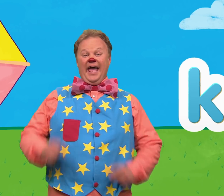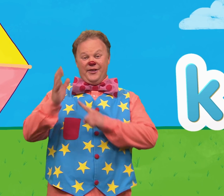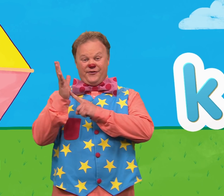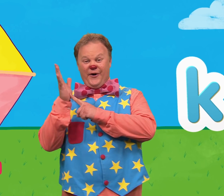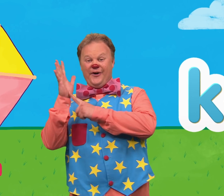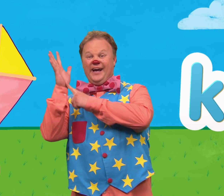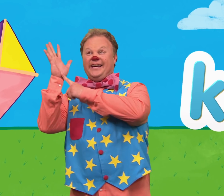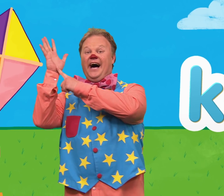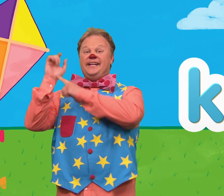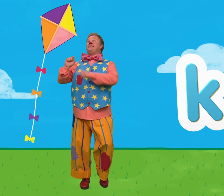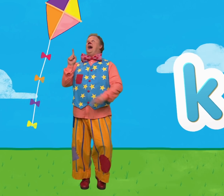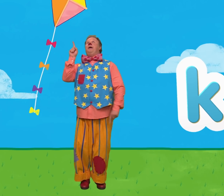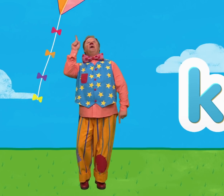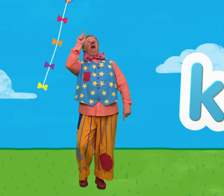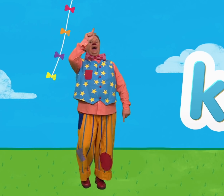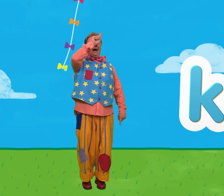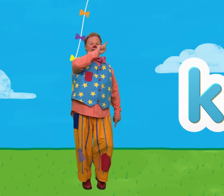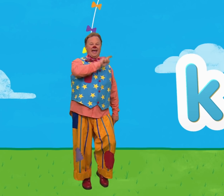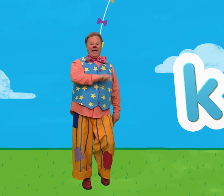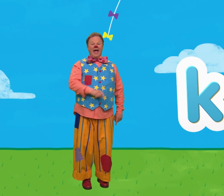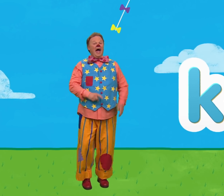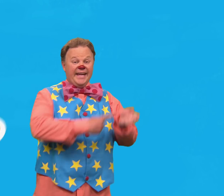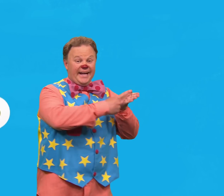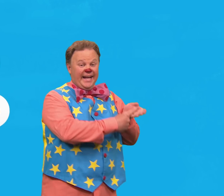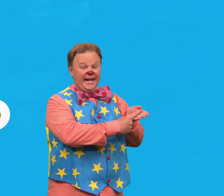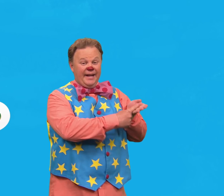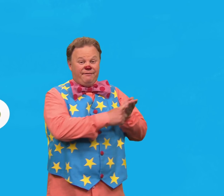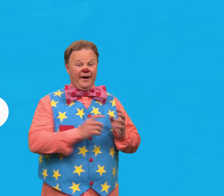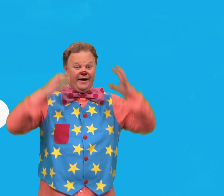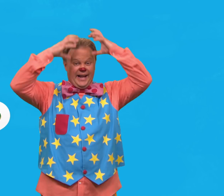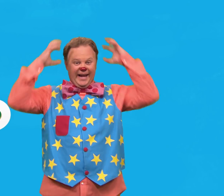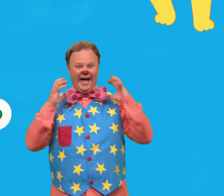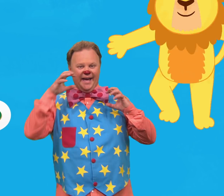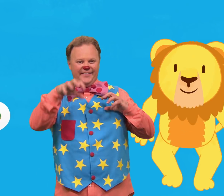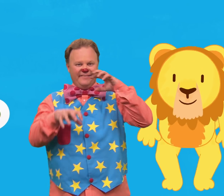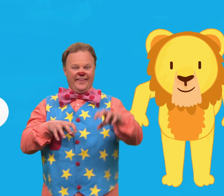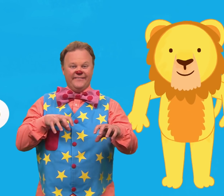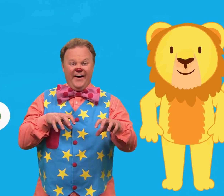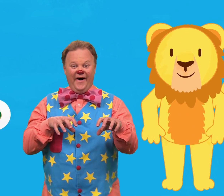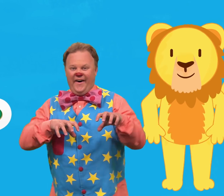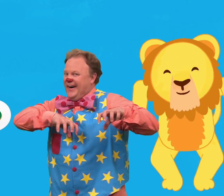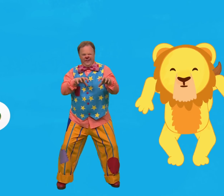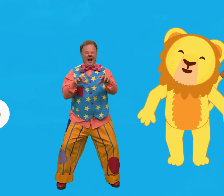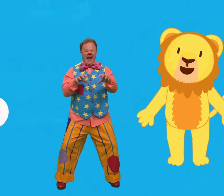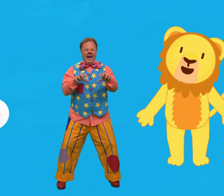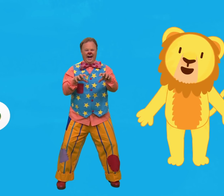Is for a kite up high, and all for a lion with a roar.